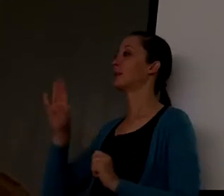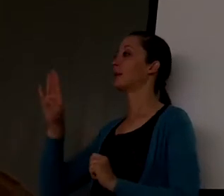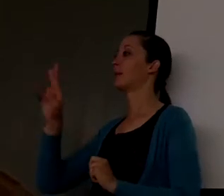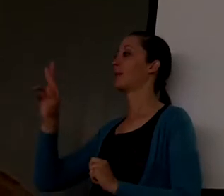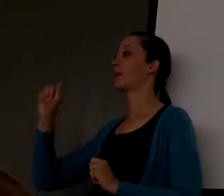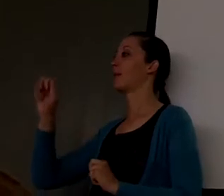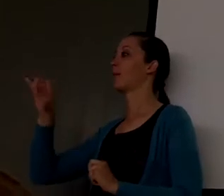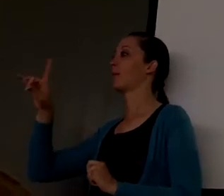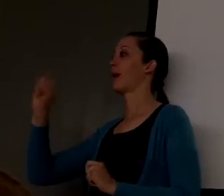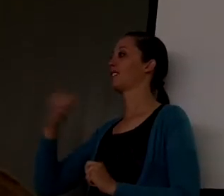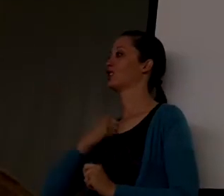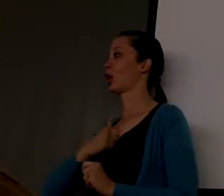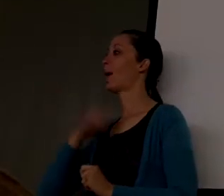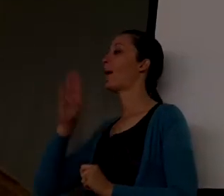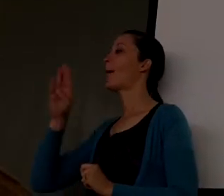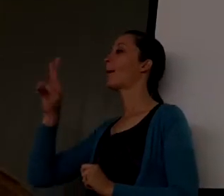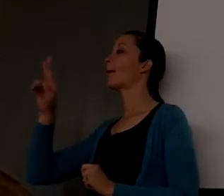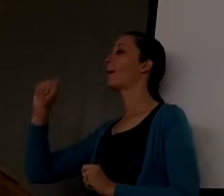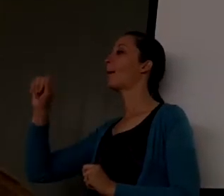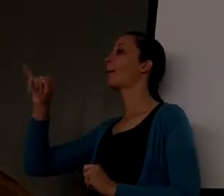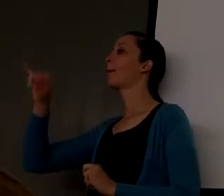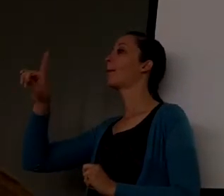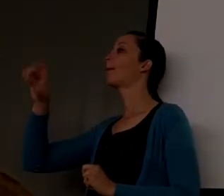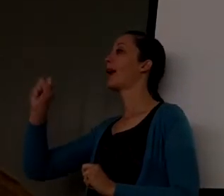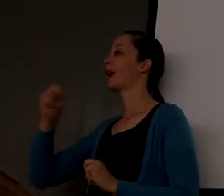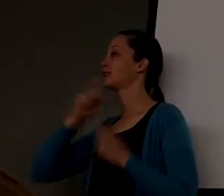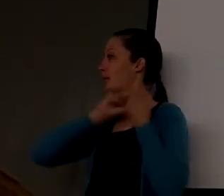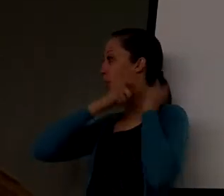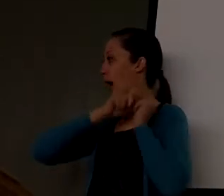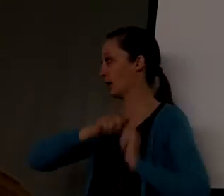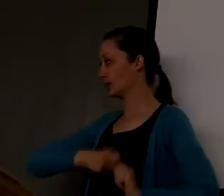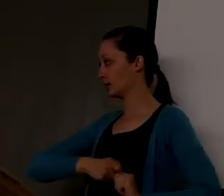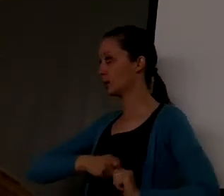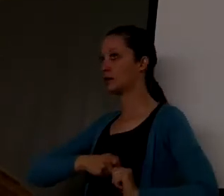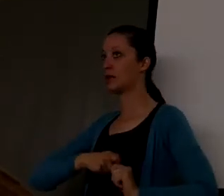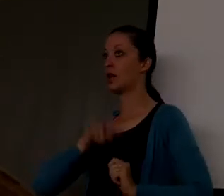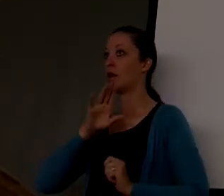egg tempera by Andrew Wyeth. And what did you say her name was? Hilga.